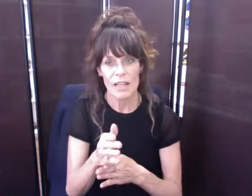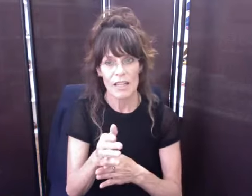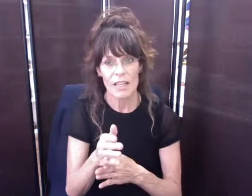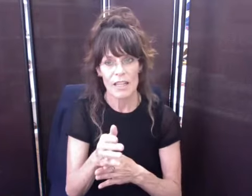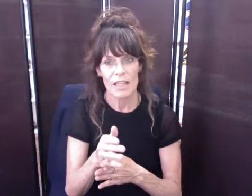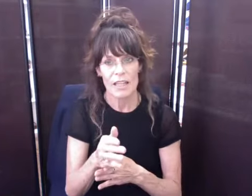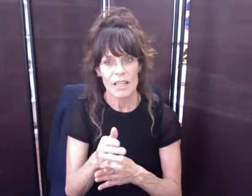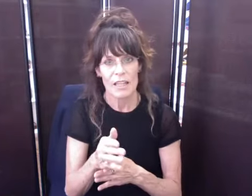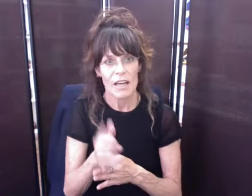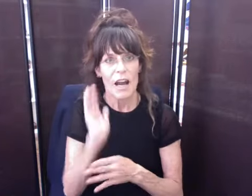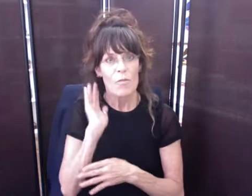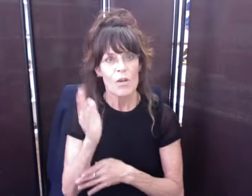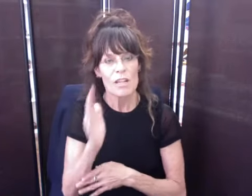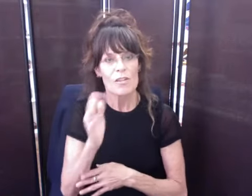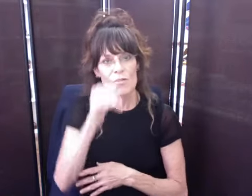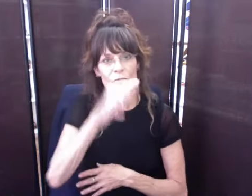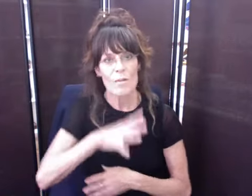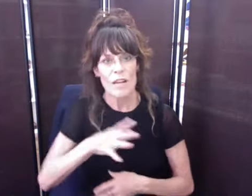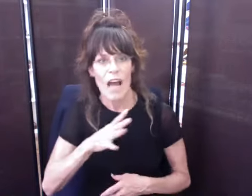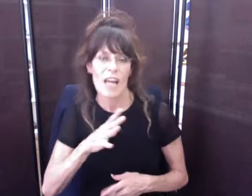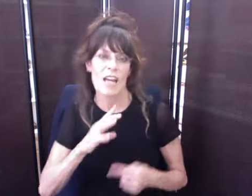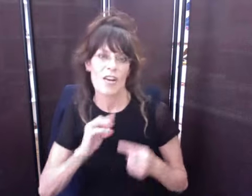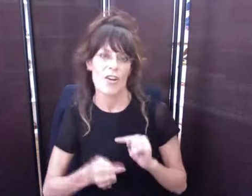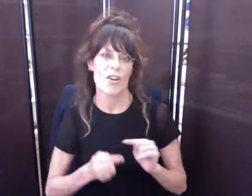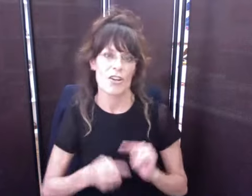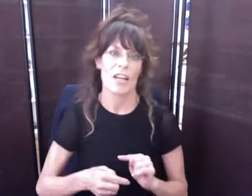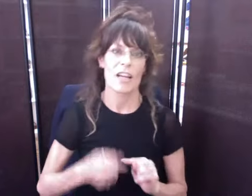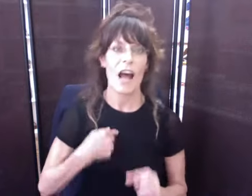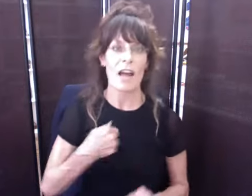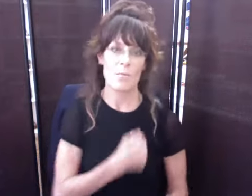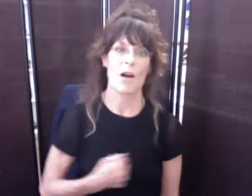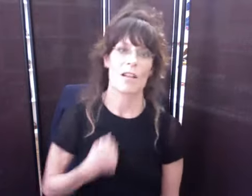I went to women that I had hurt, and I apologized for my behavior.